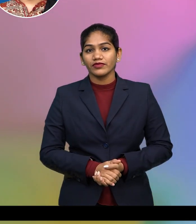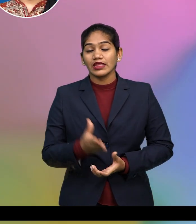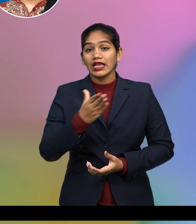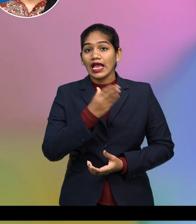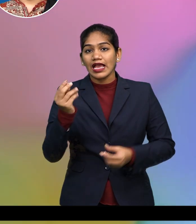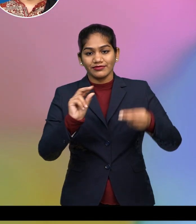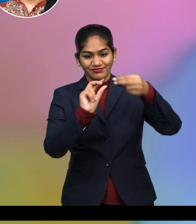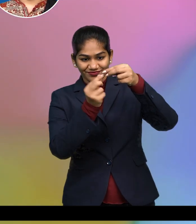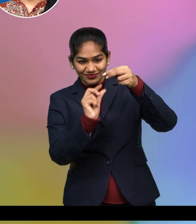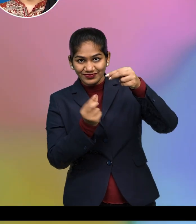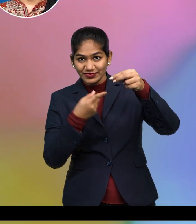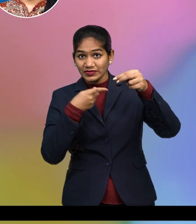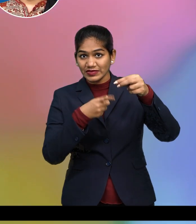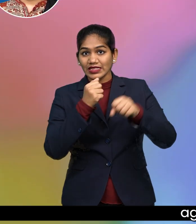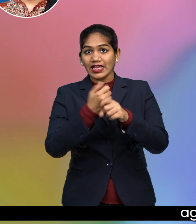and grapes for